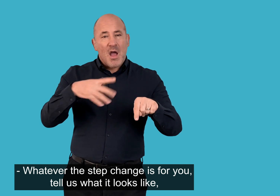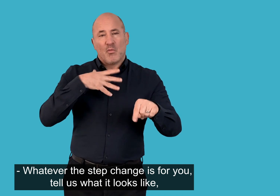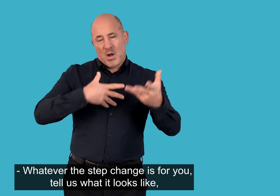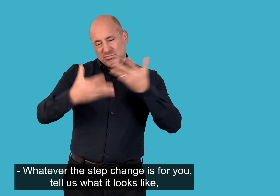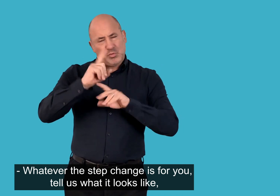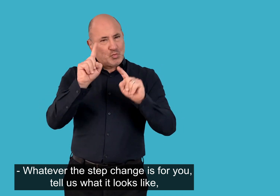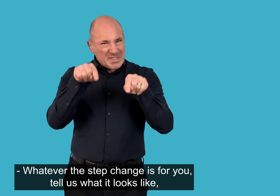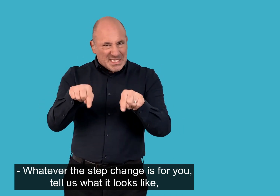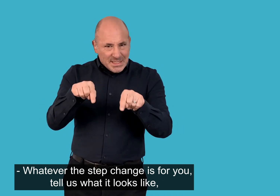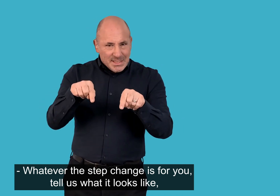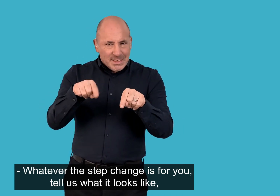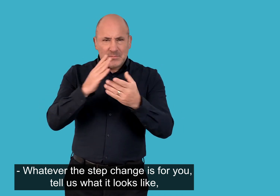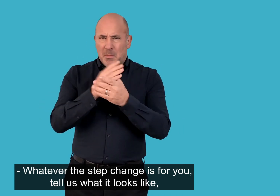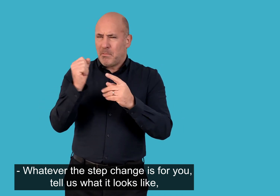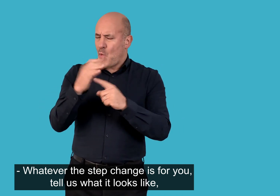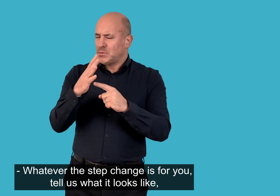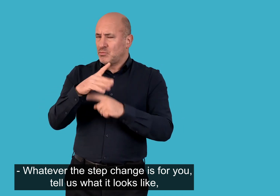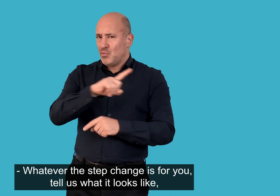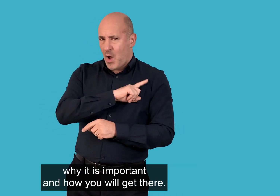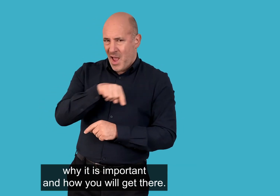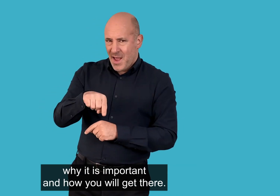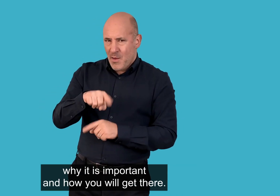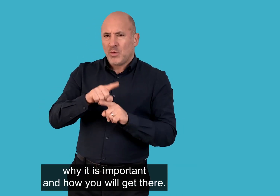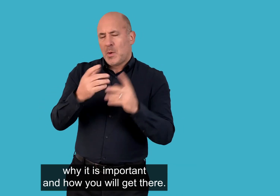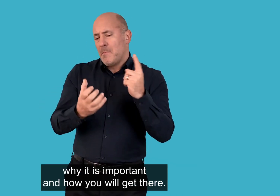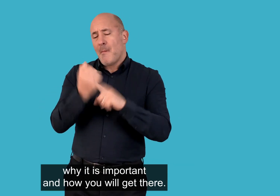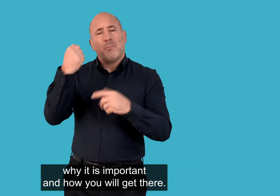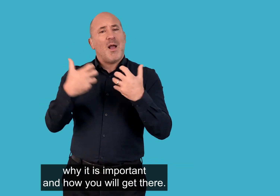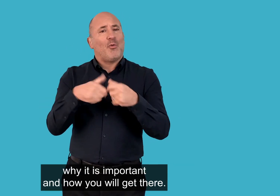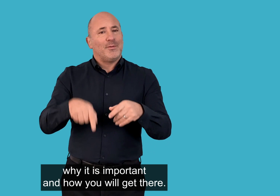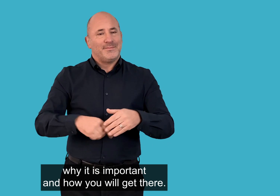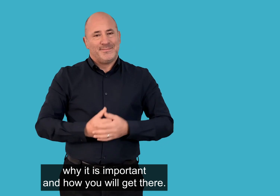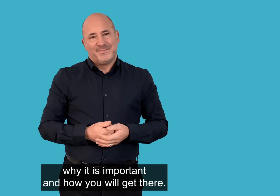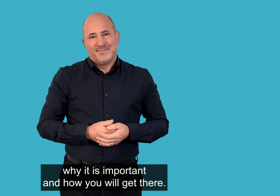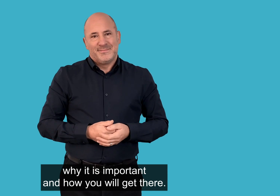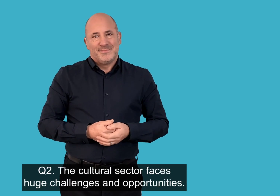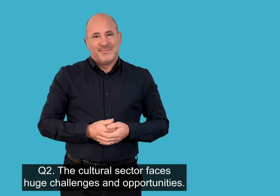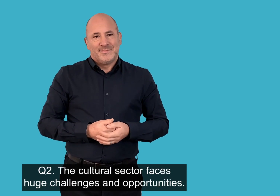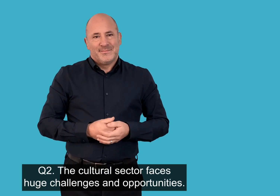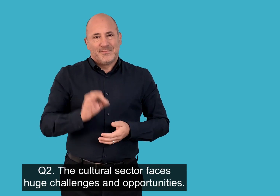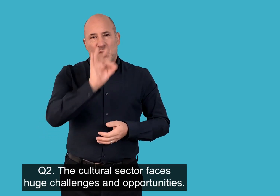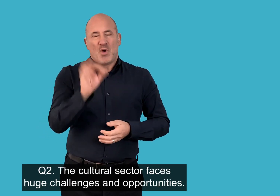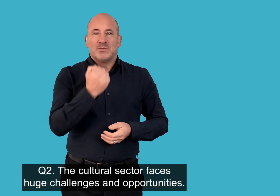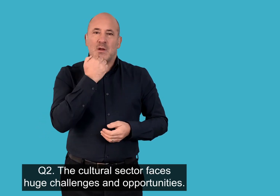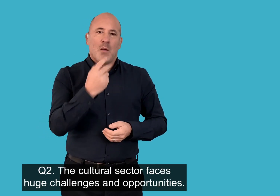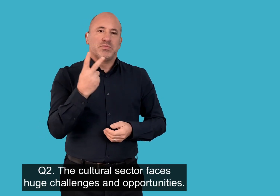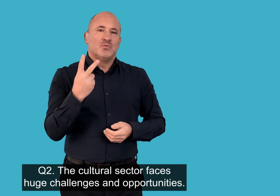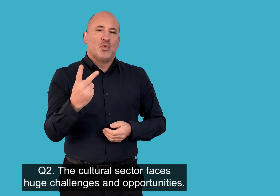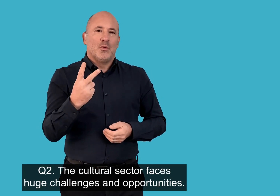Whatever the step change is for you, tell us what it looks like, why it is important, and how you will get there. Question 2.